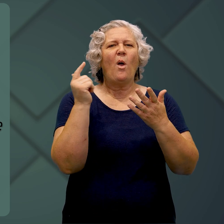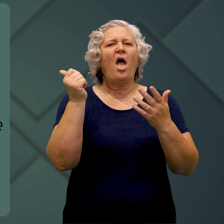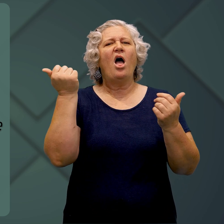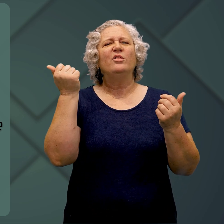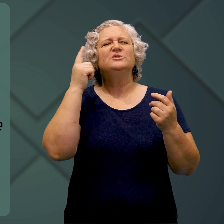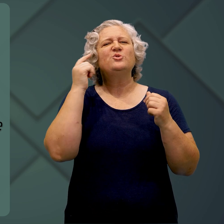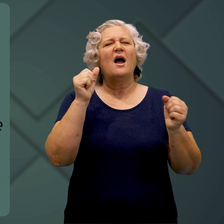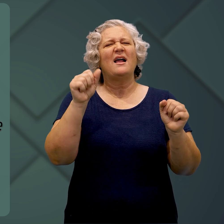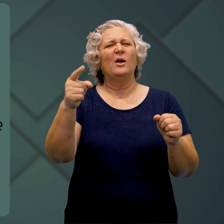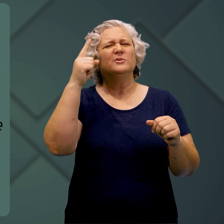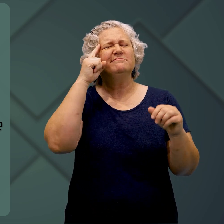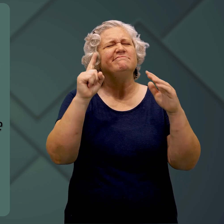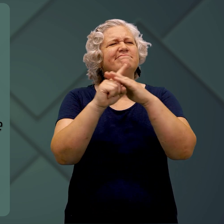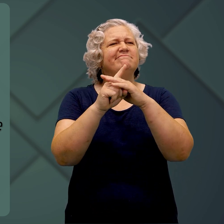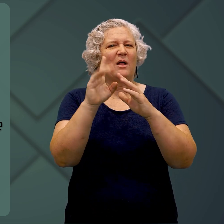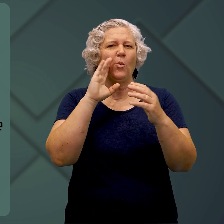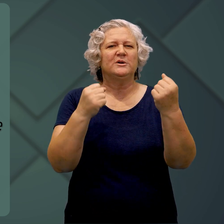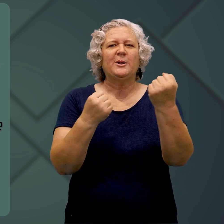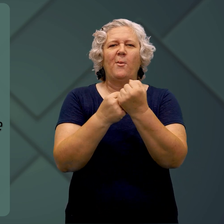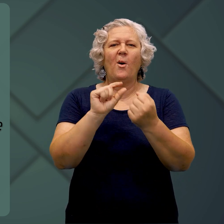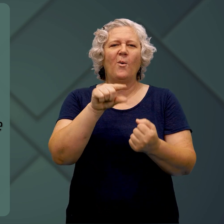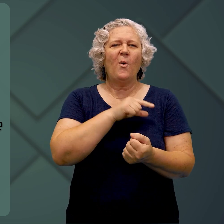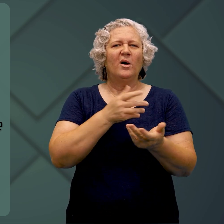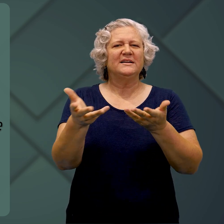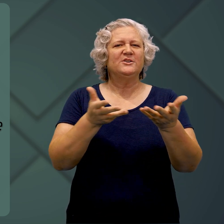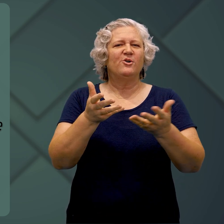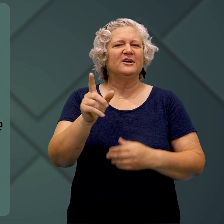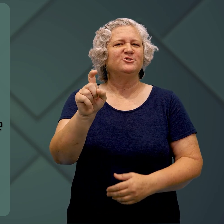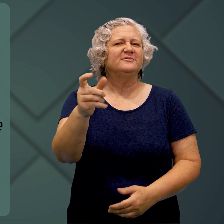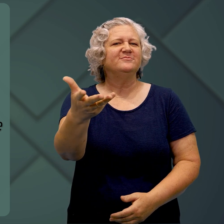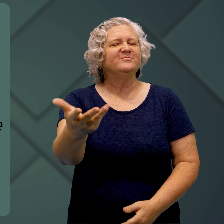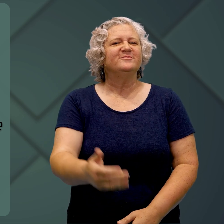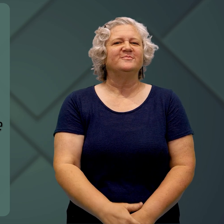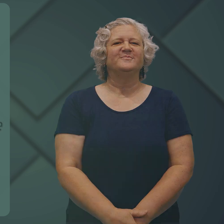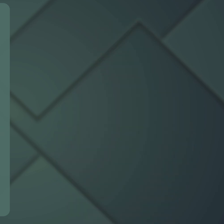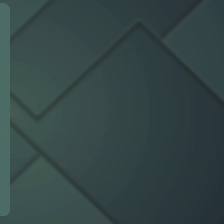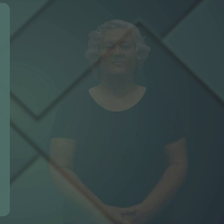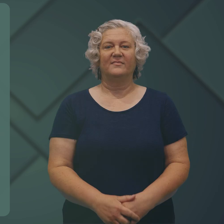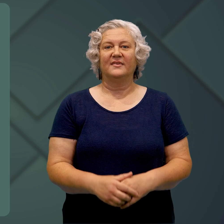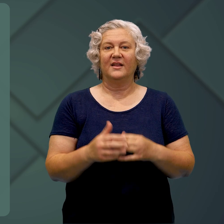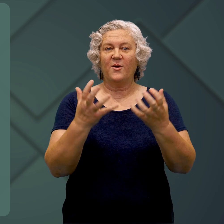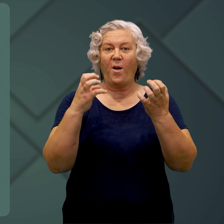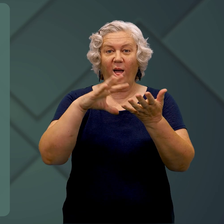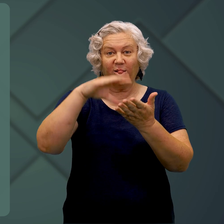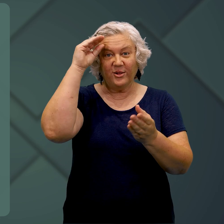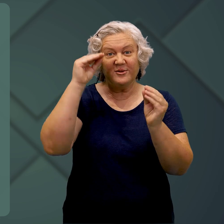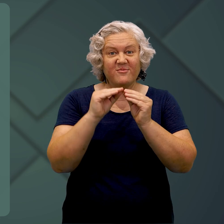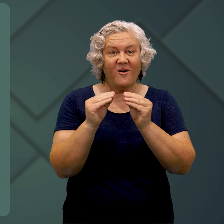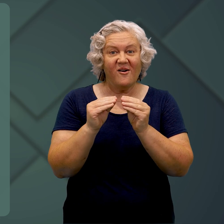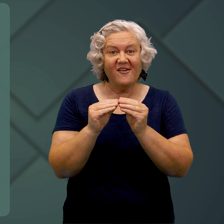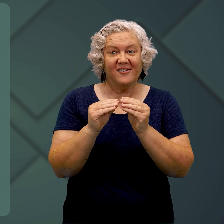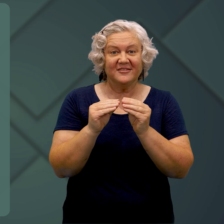And what other strategies can you think of that would support quality interactions? Want to learn more?